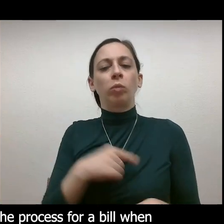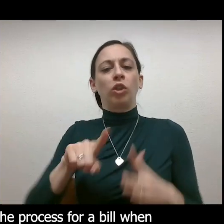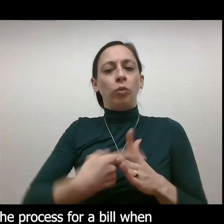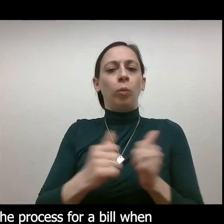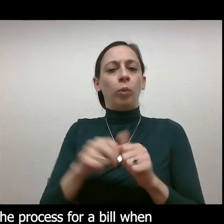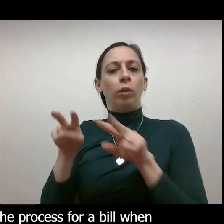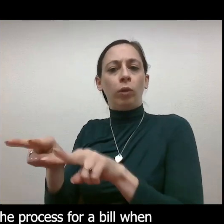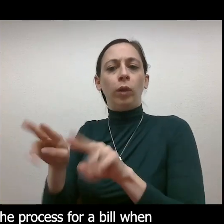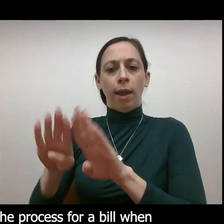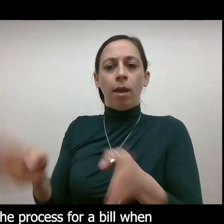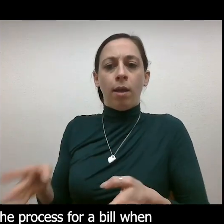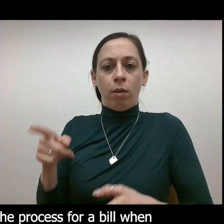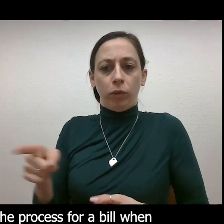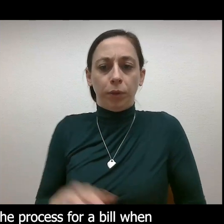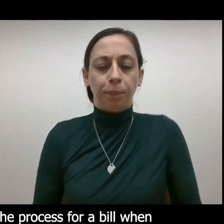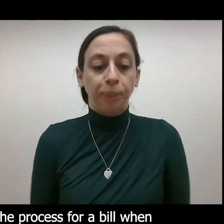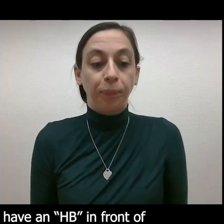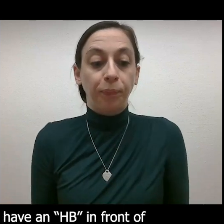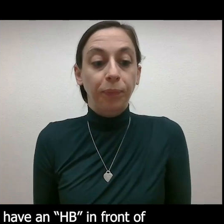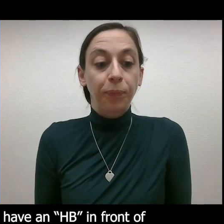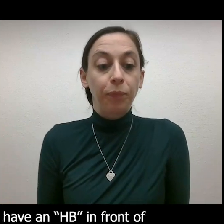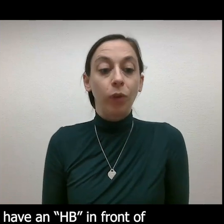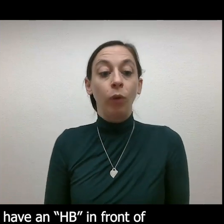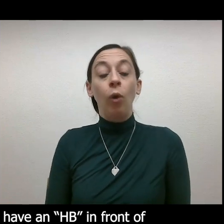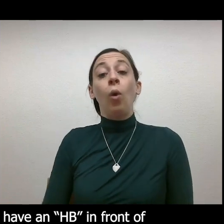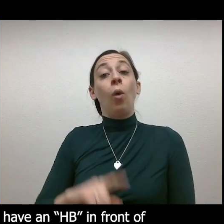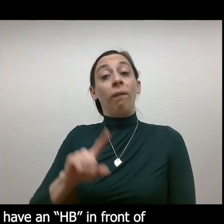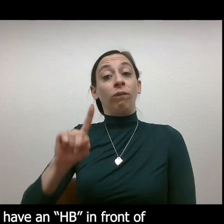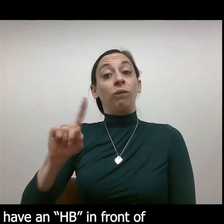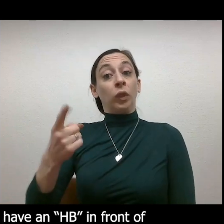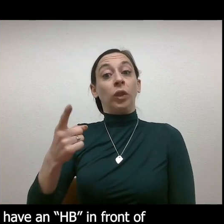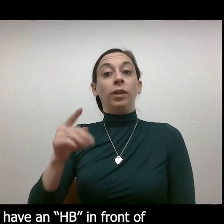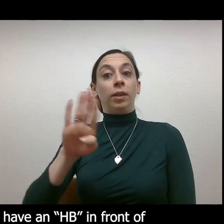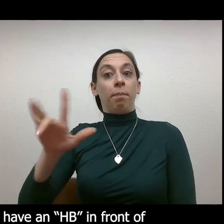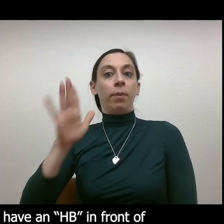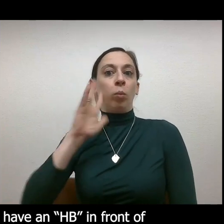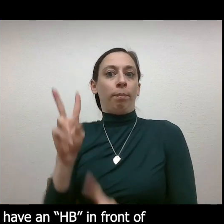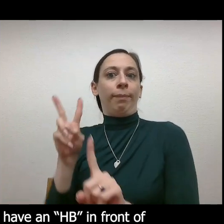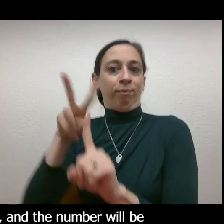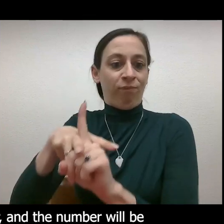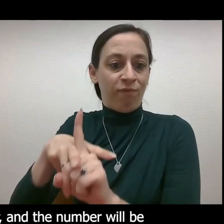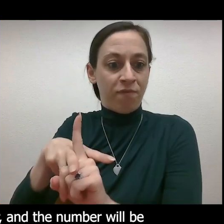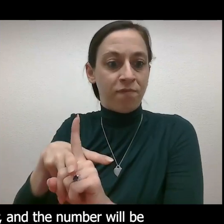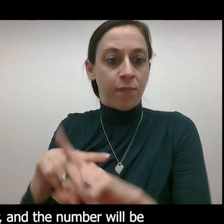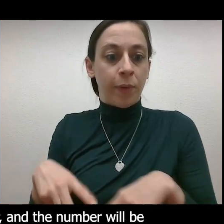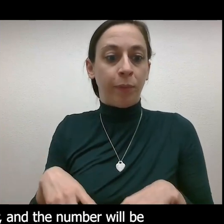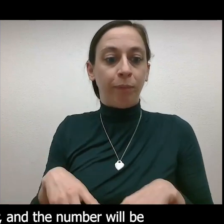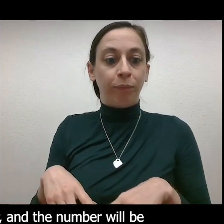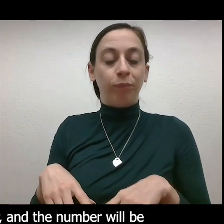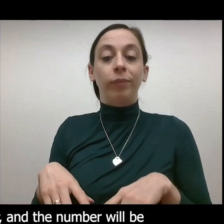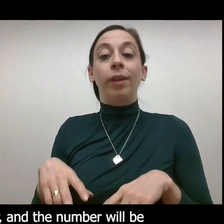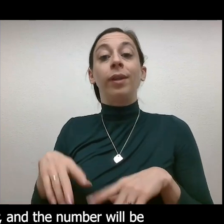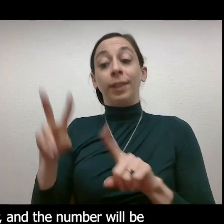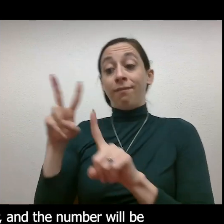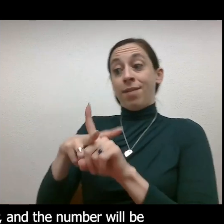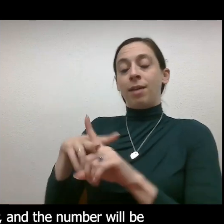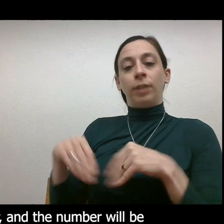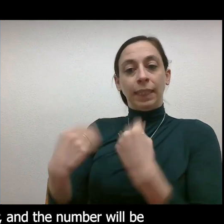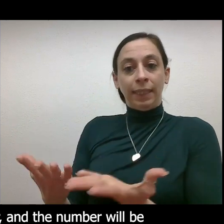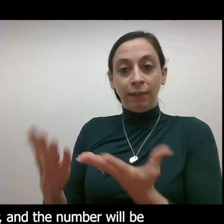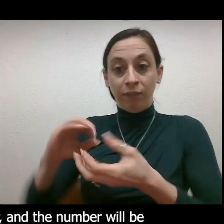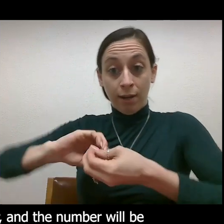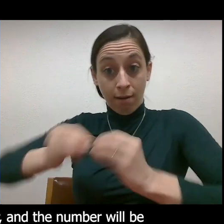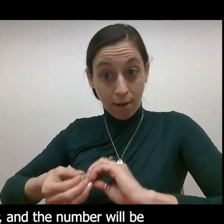House, it will start with an HB in front of it. It will